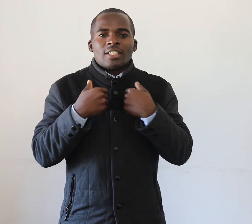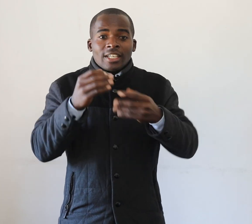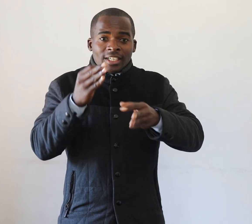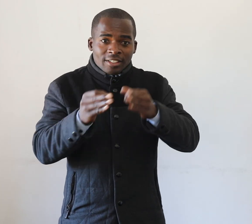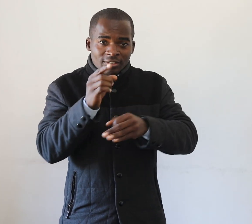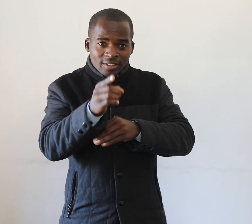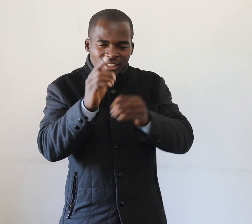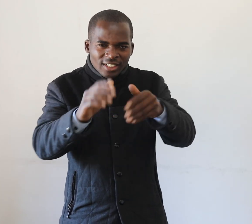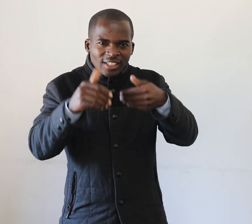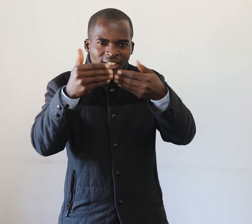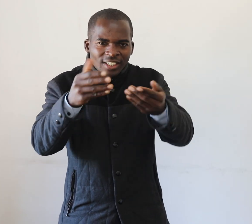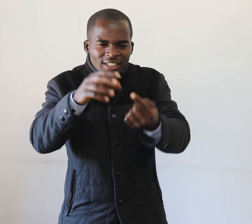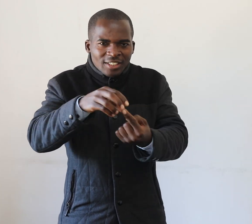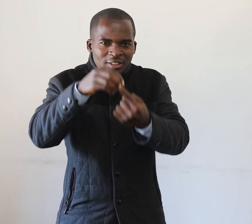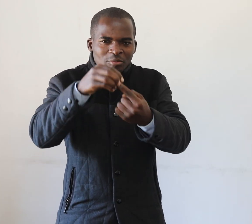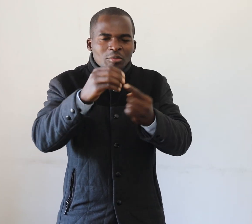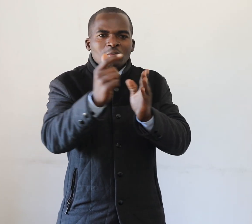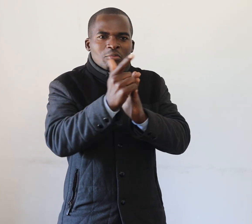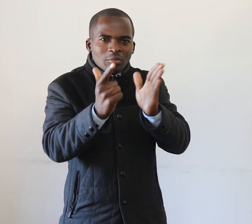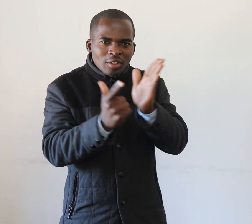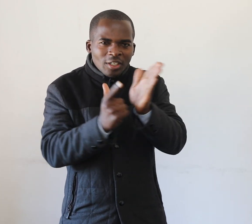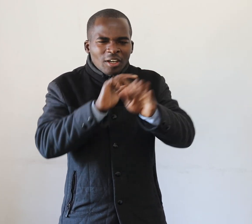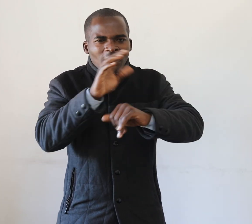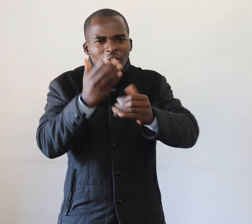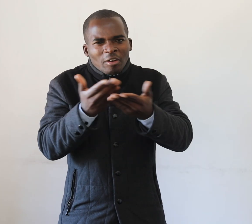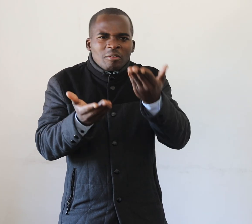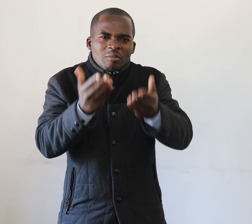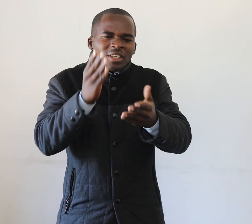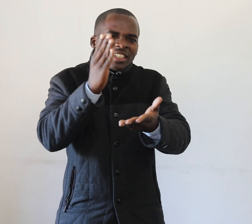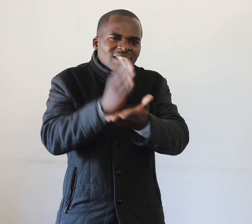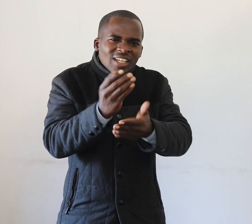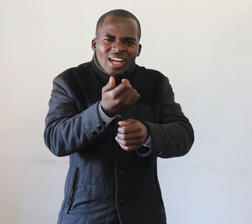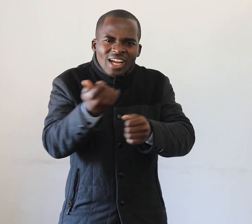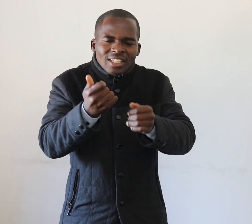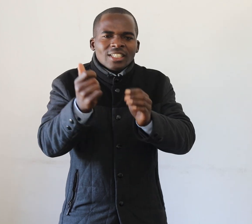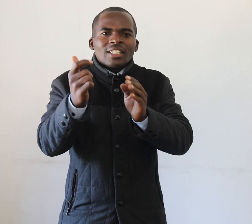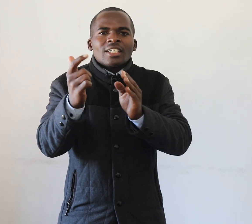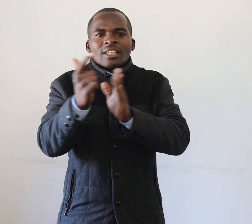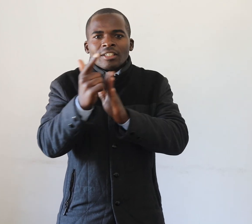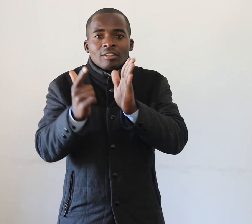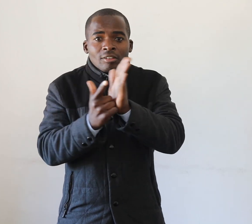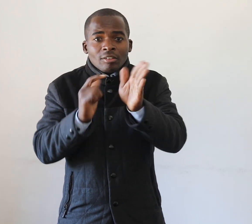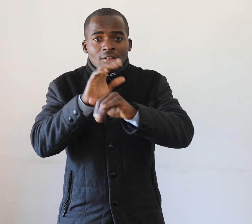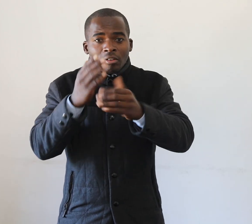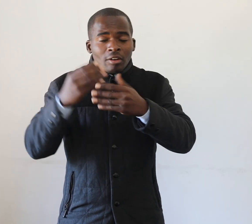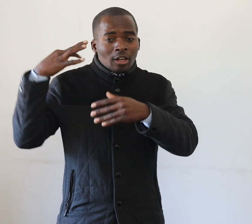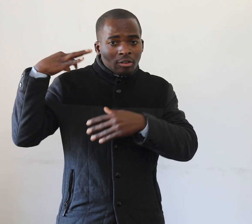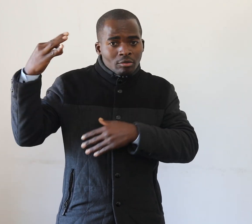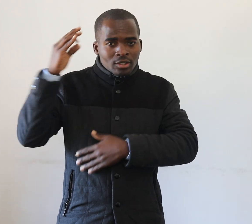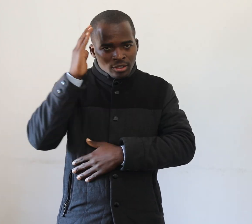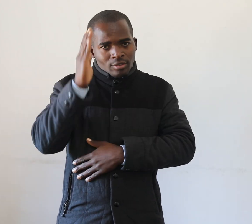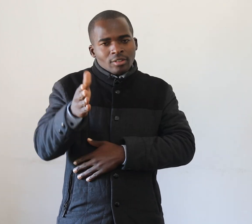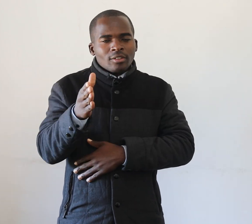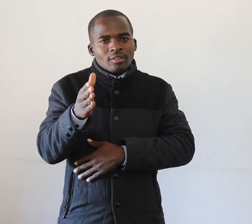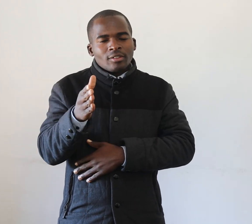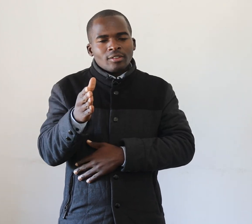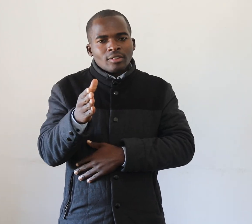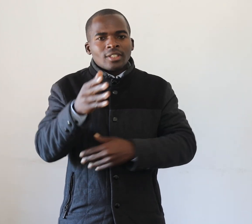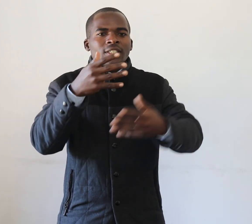a special rule or limitation, that other rule will also apply. In simple terms,